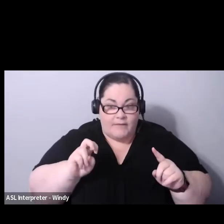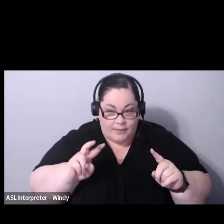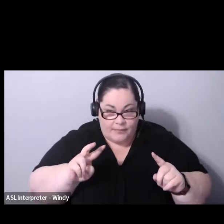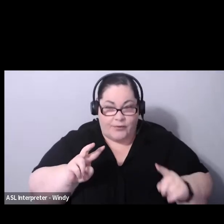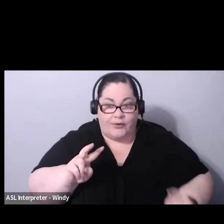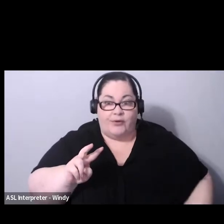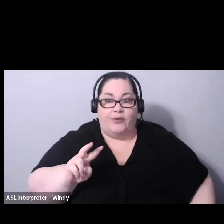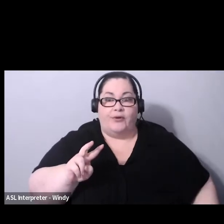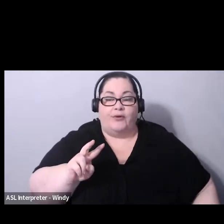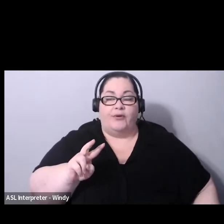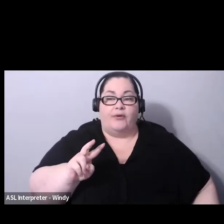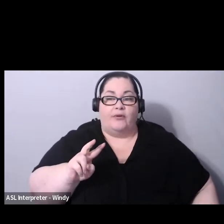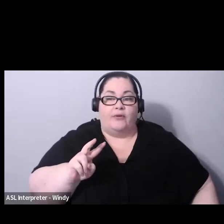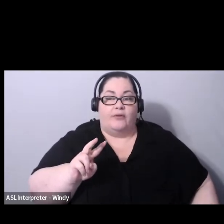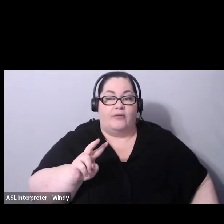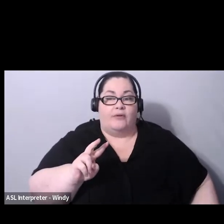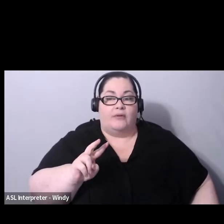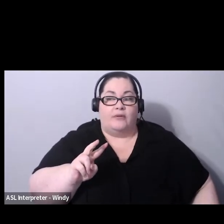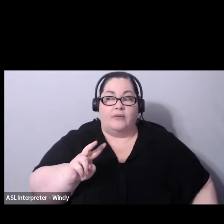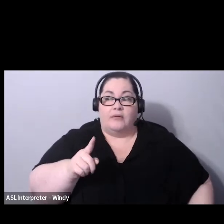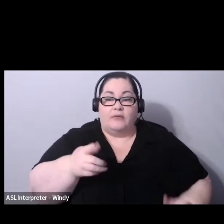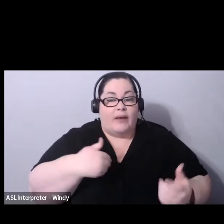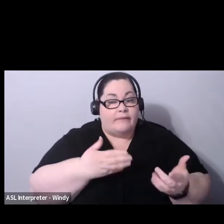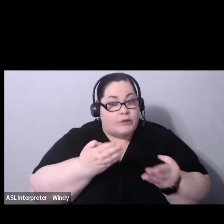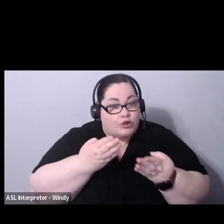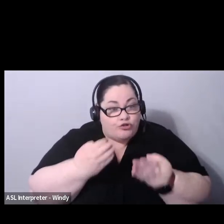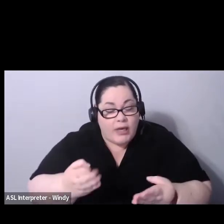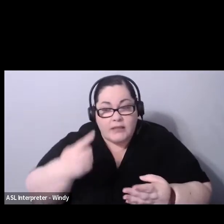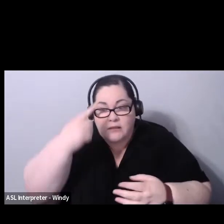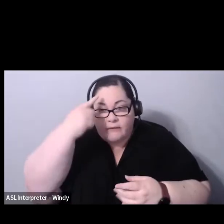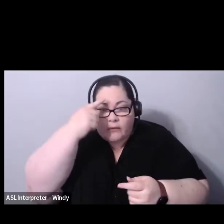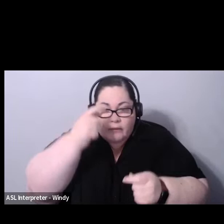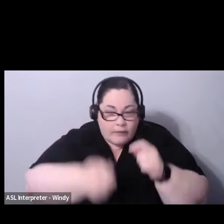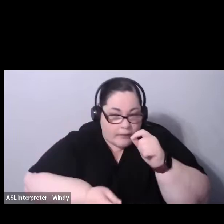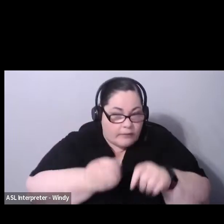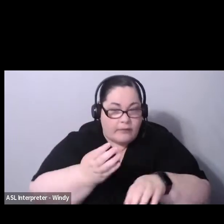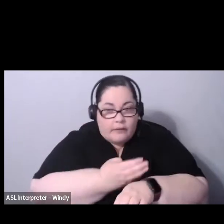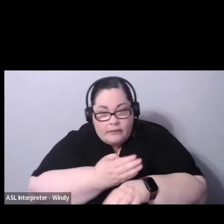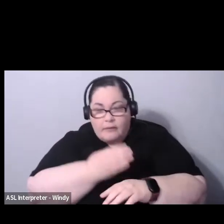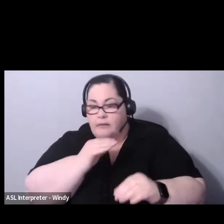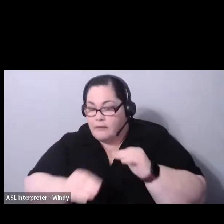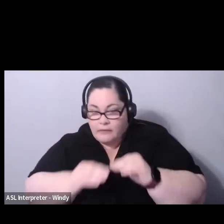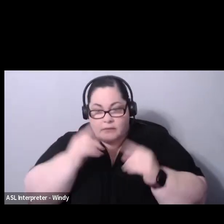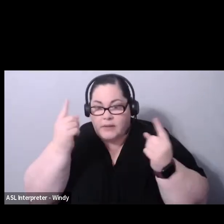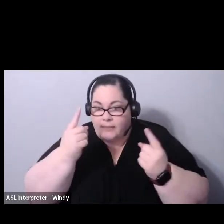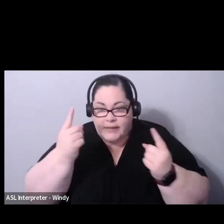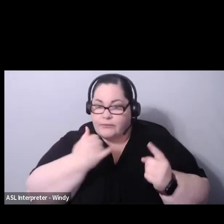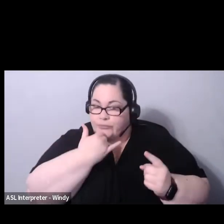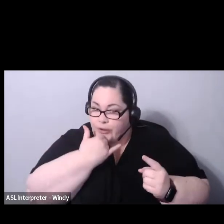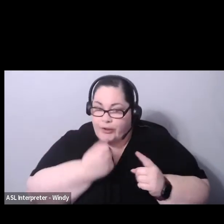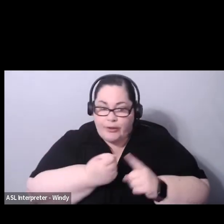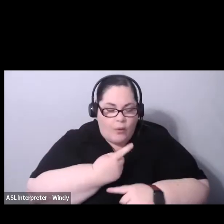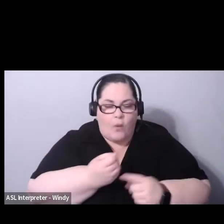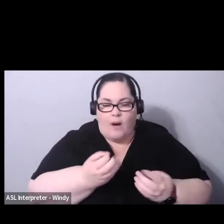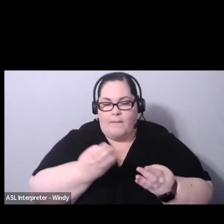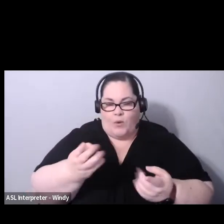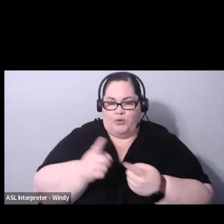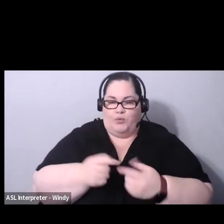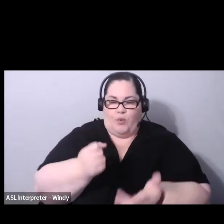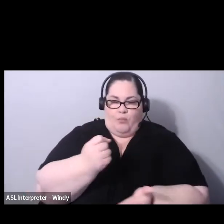if anybody has any suggestions for revision or corrections, or maybe a motion to